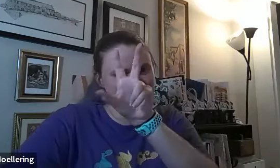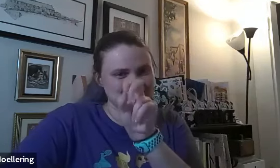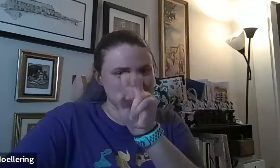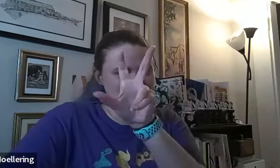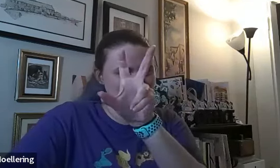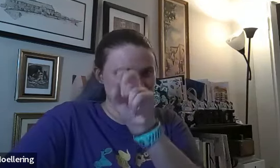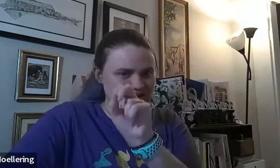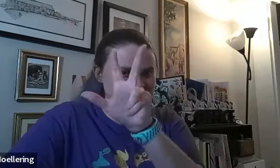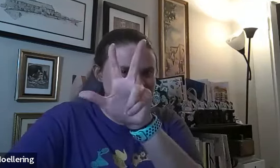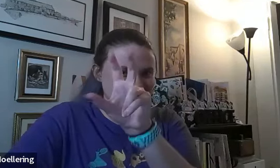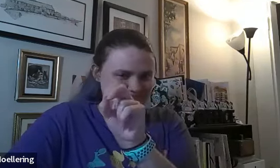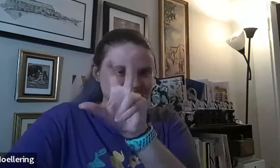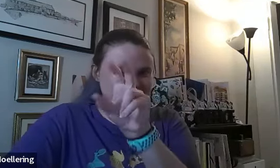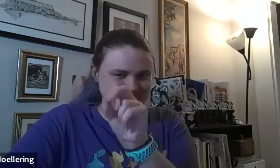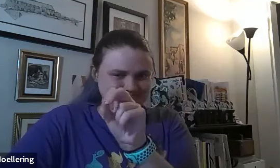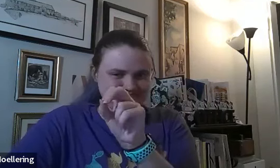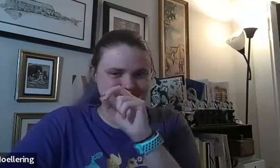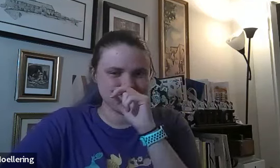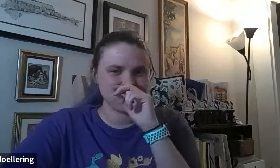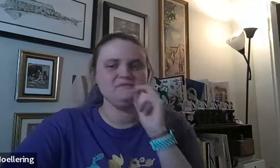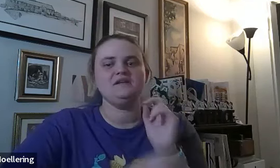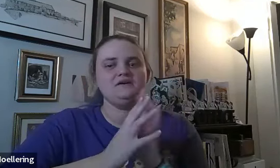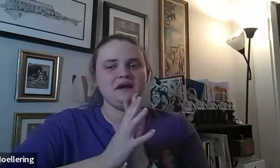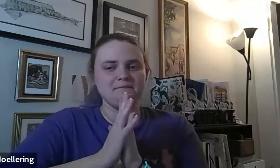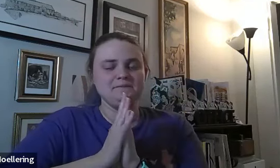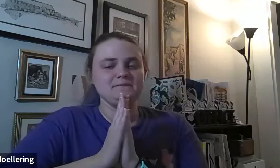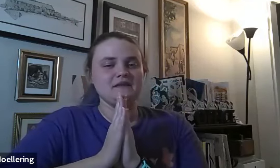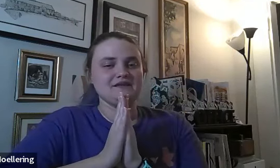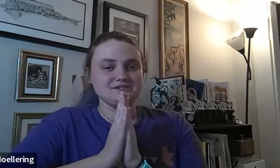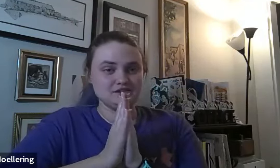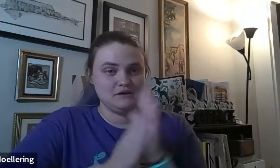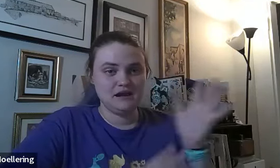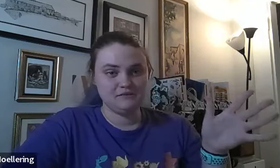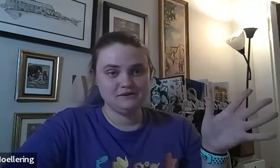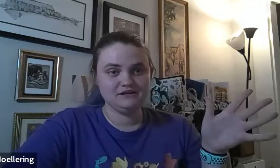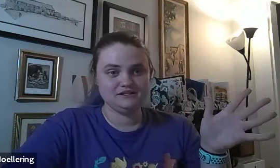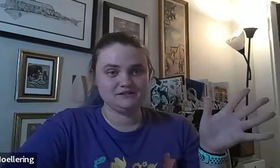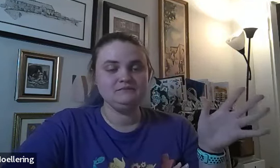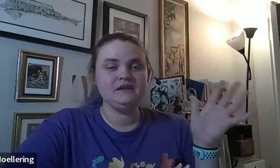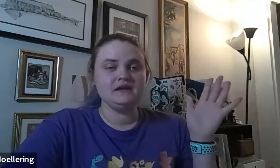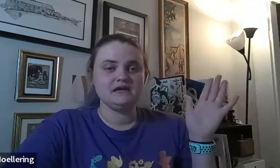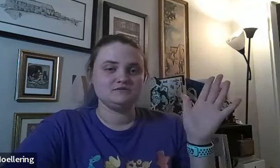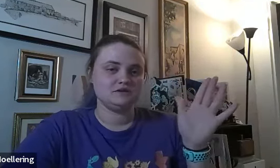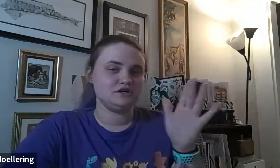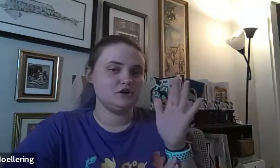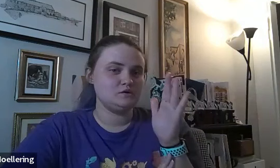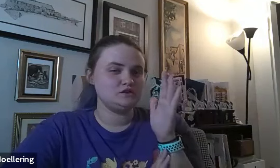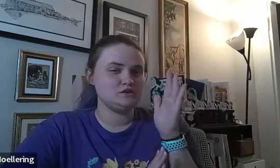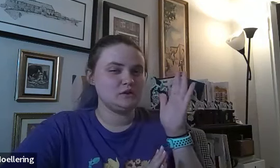So 30. Okay. So now what we're going to do is we're going to go to how